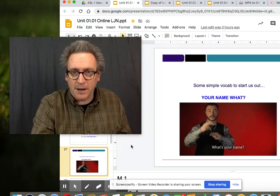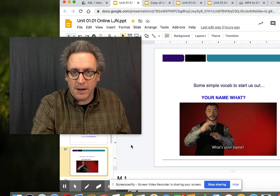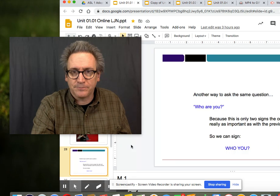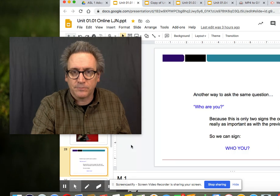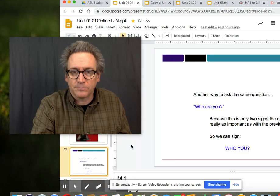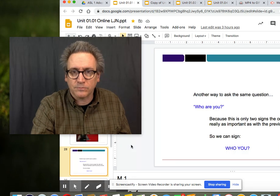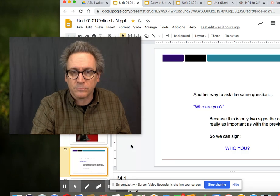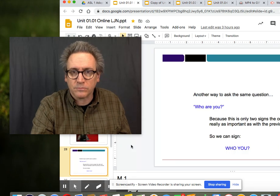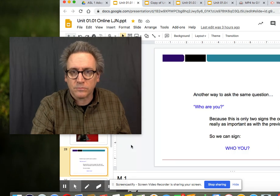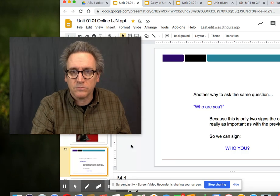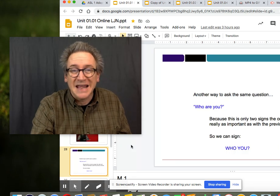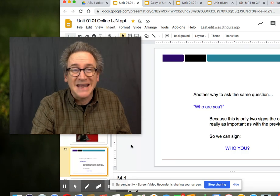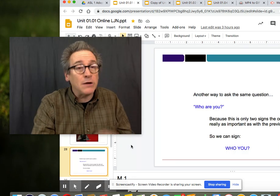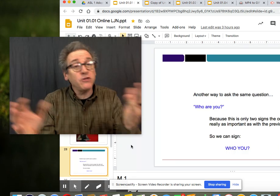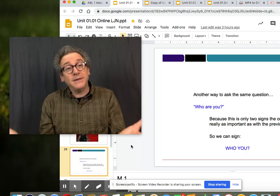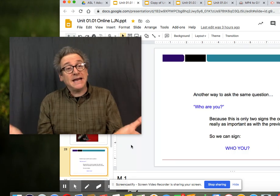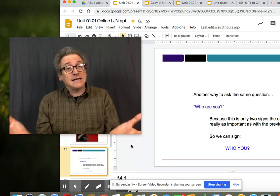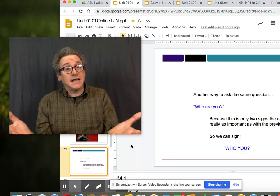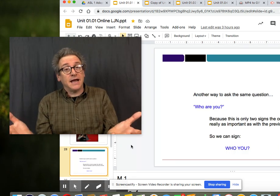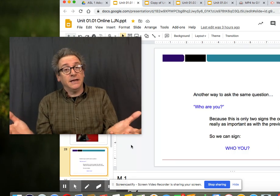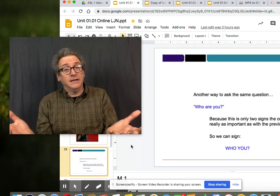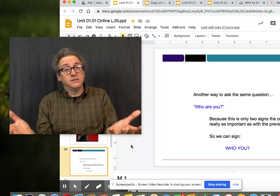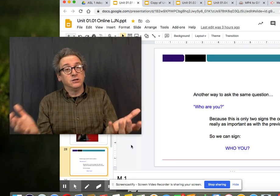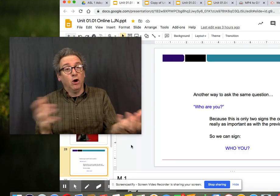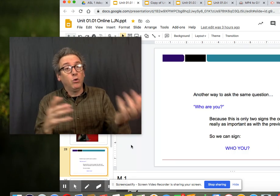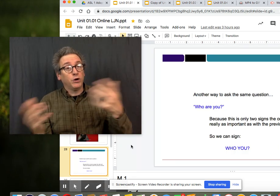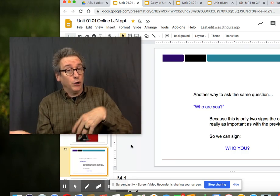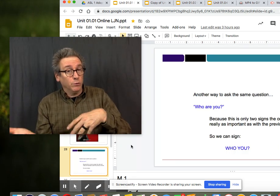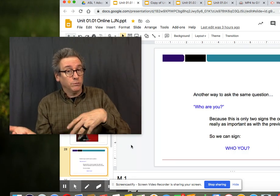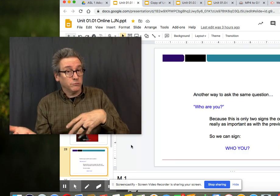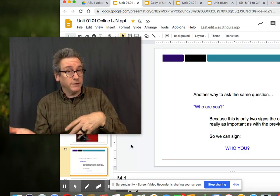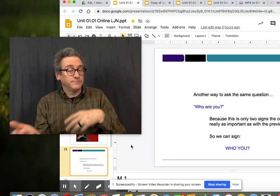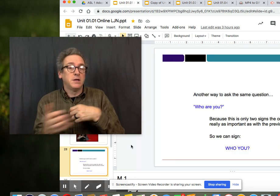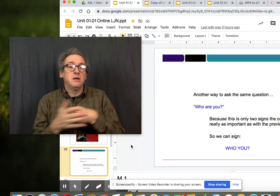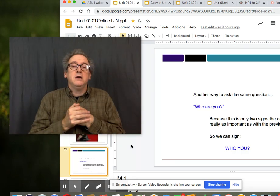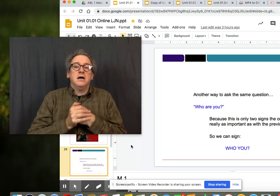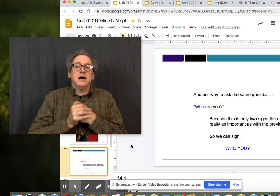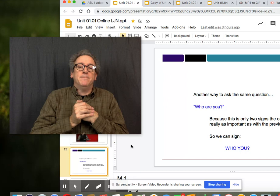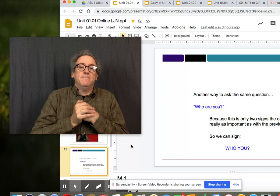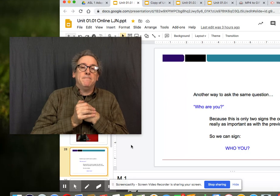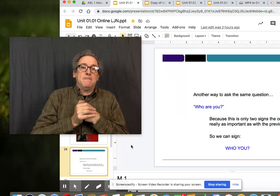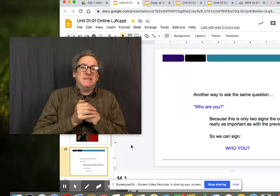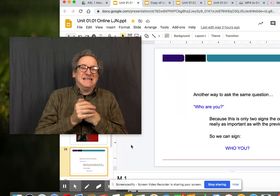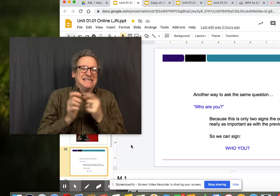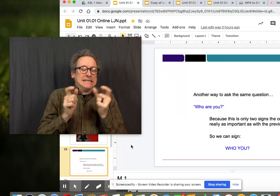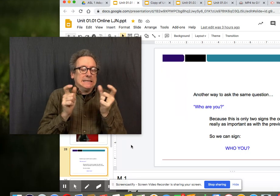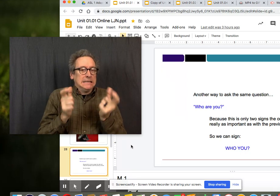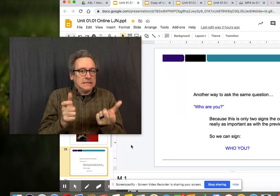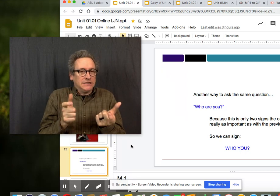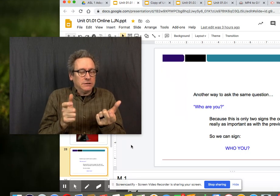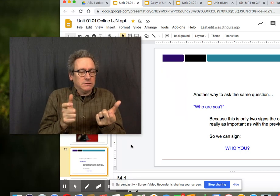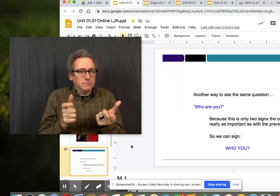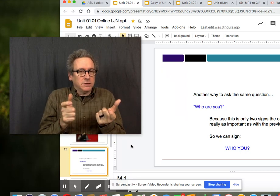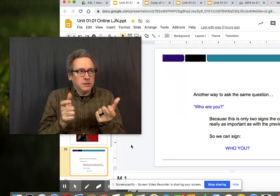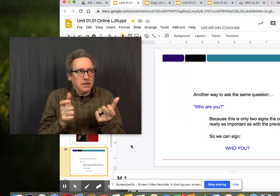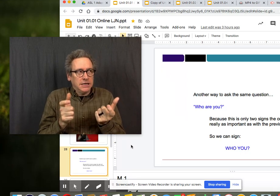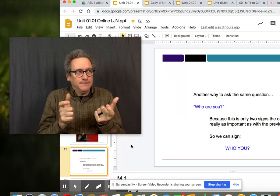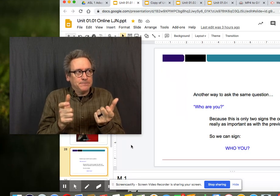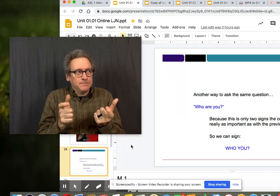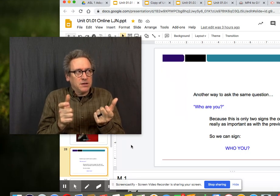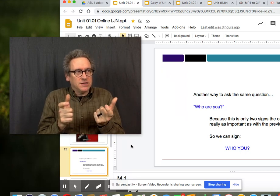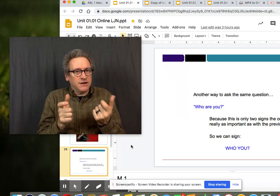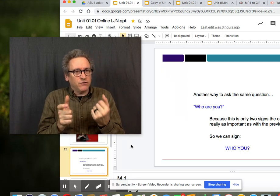Okay. Now another way we can ask that is, who are you? Right? This is a little different.